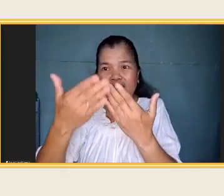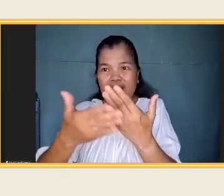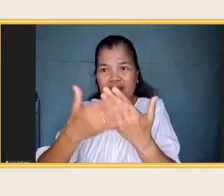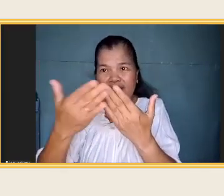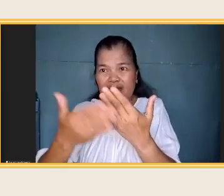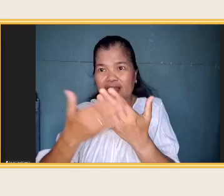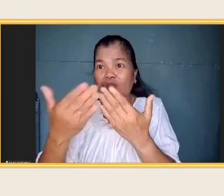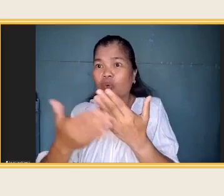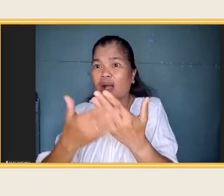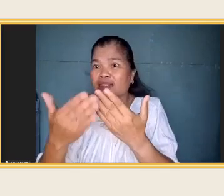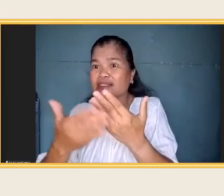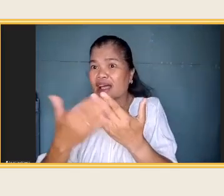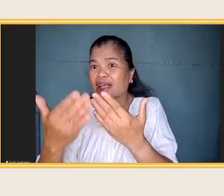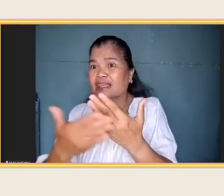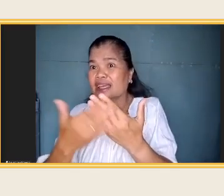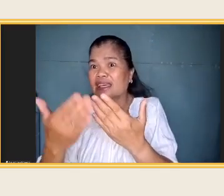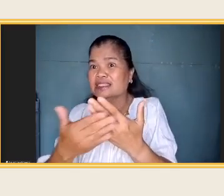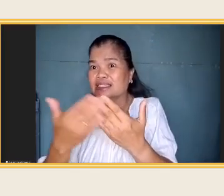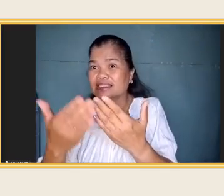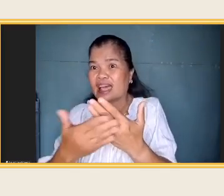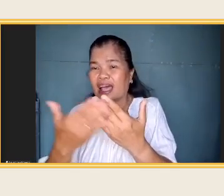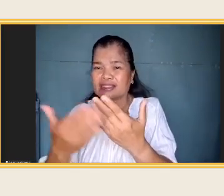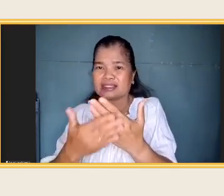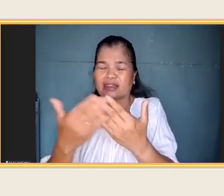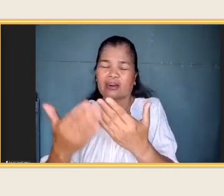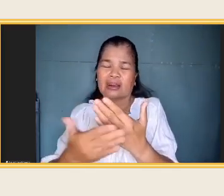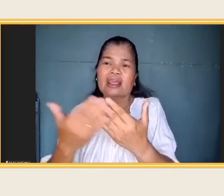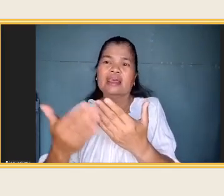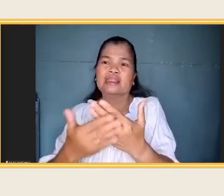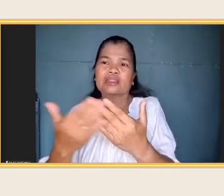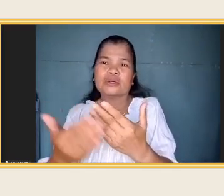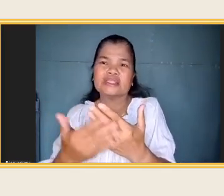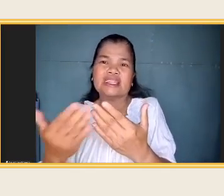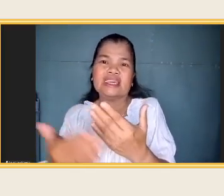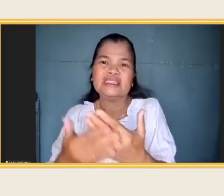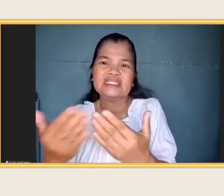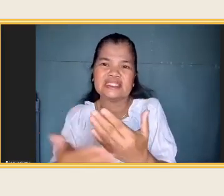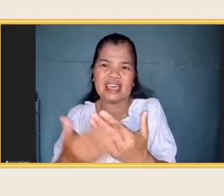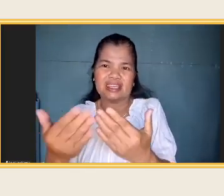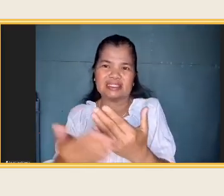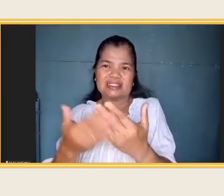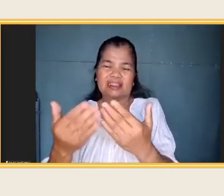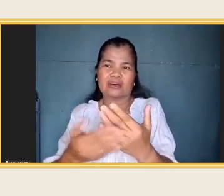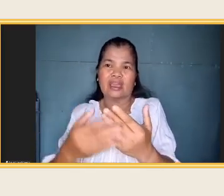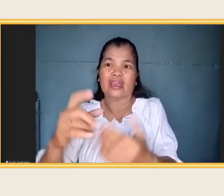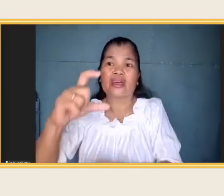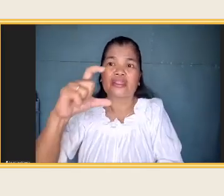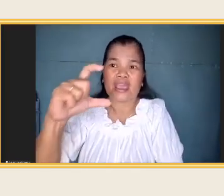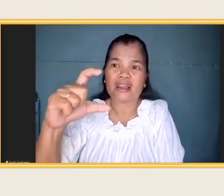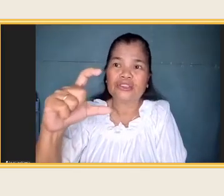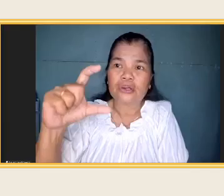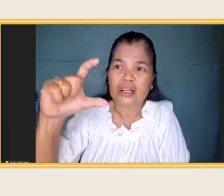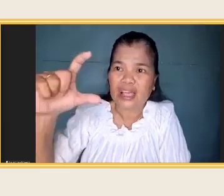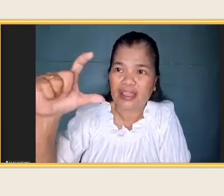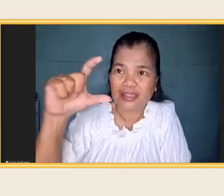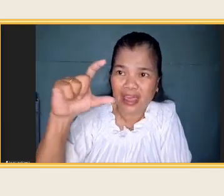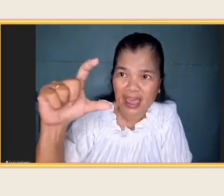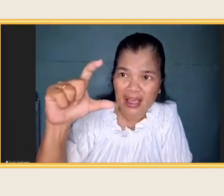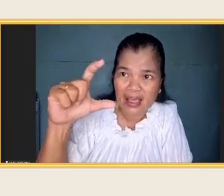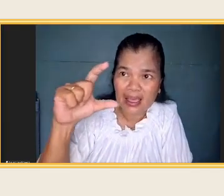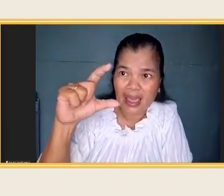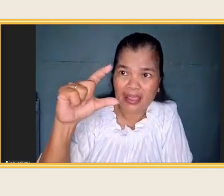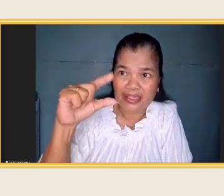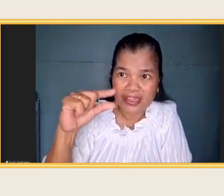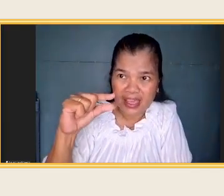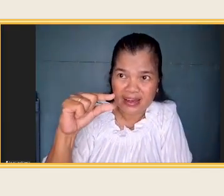easy. That was an easy task, or that was an easy test. Okay, thick, natural sign,